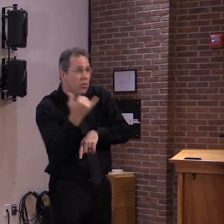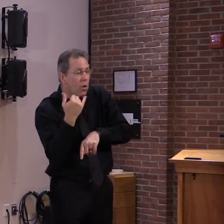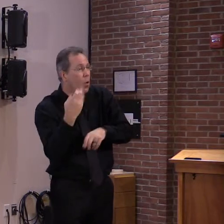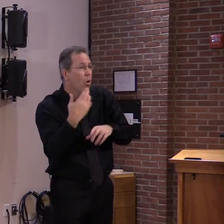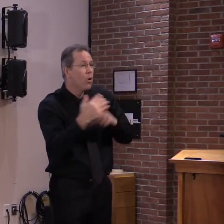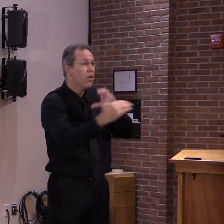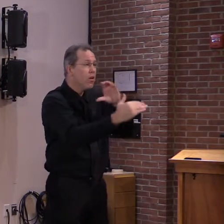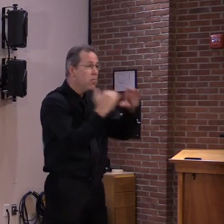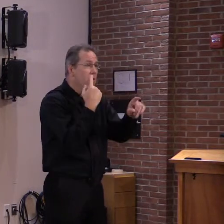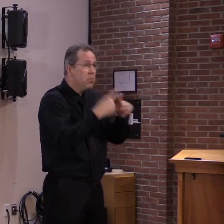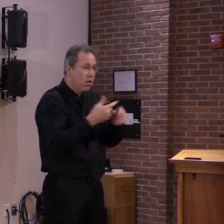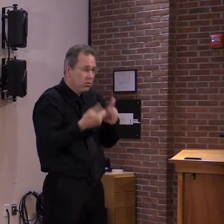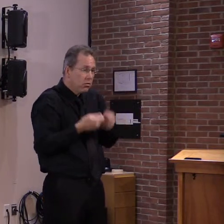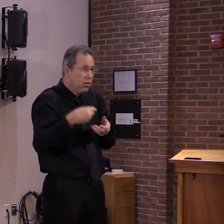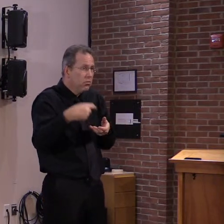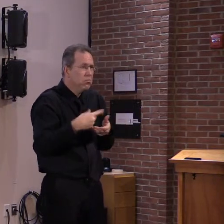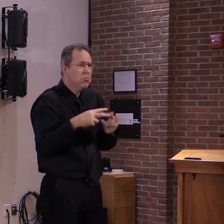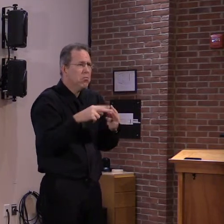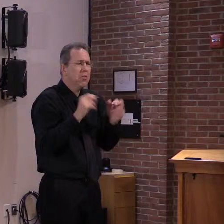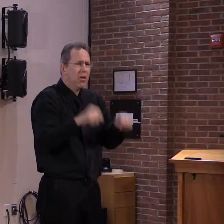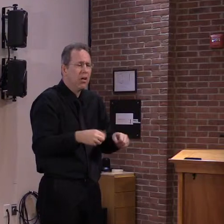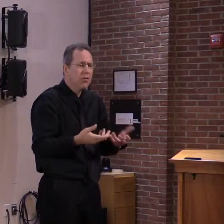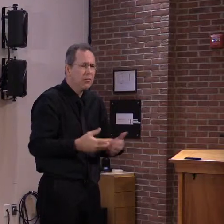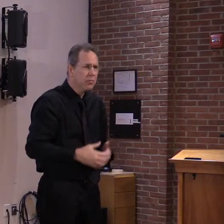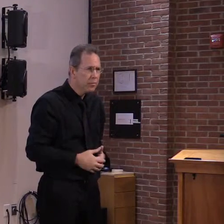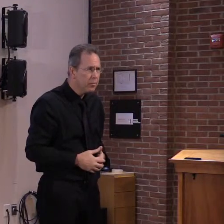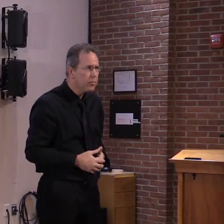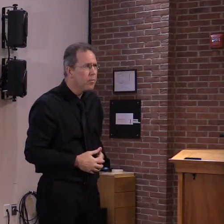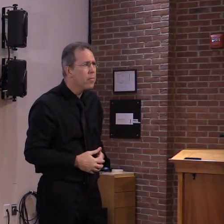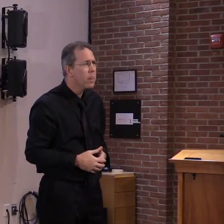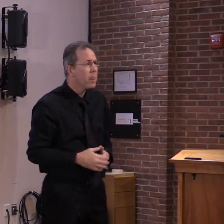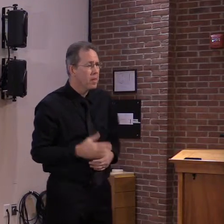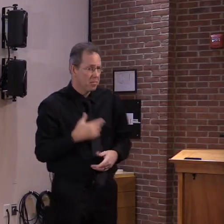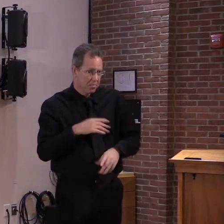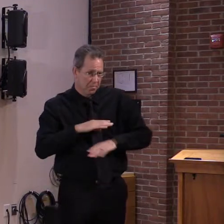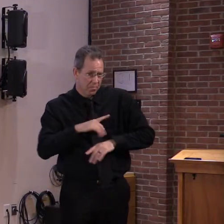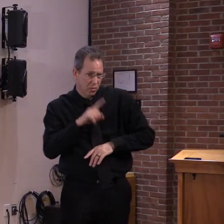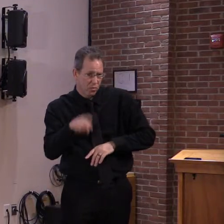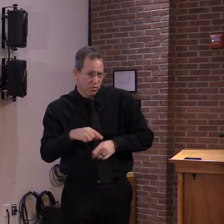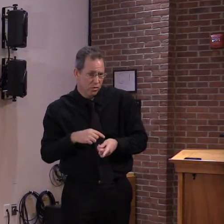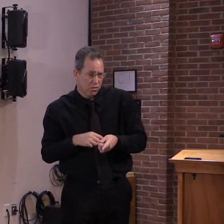answer the question? Because I was trying to hear most of it and I was having a hard time.